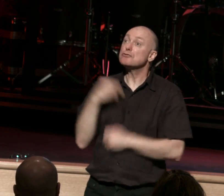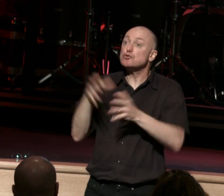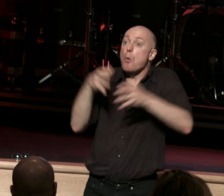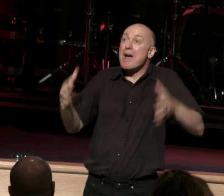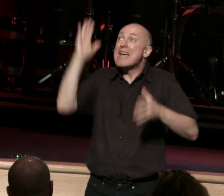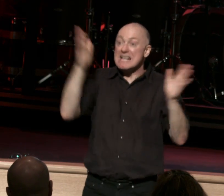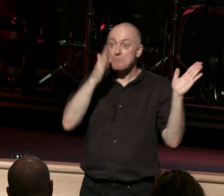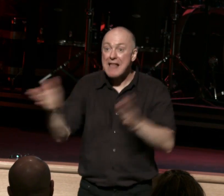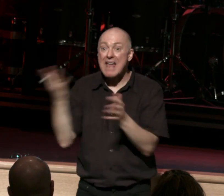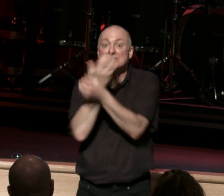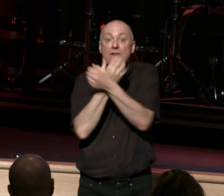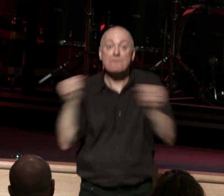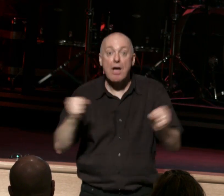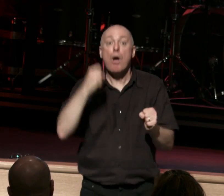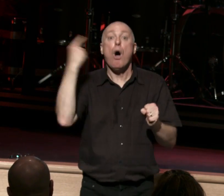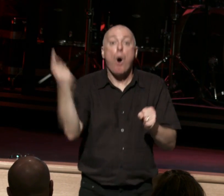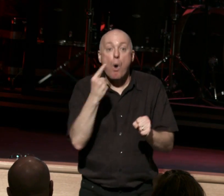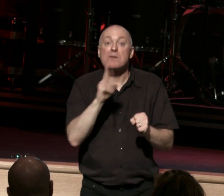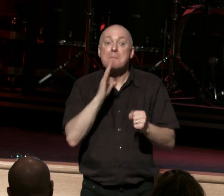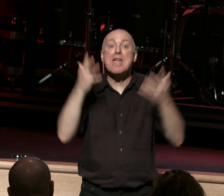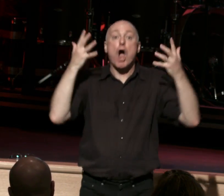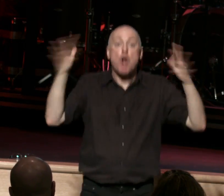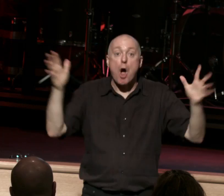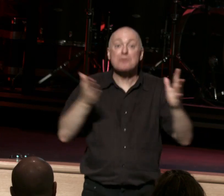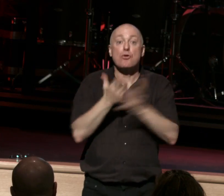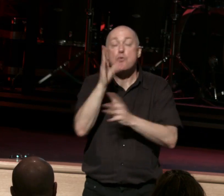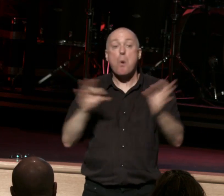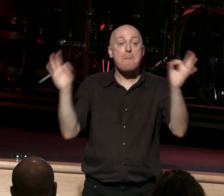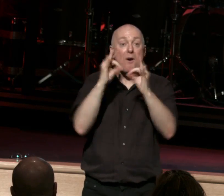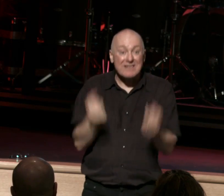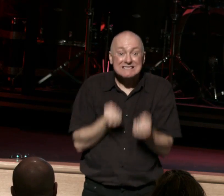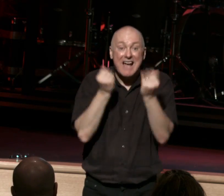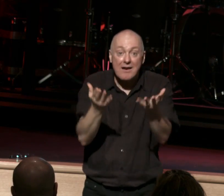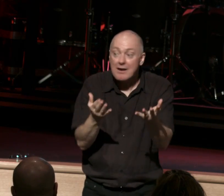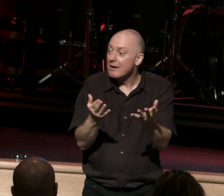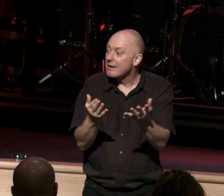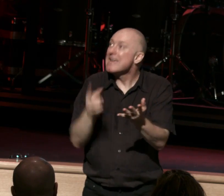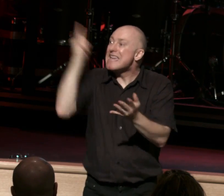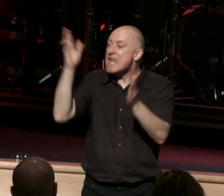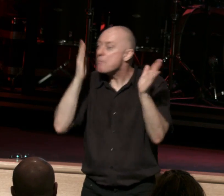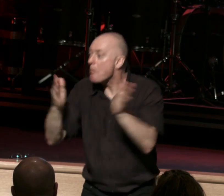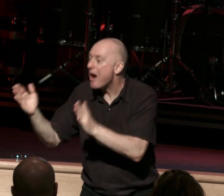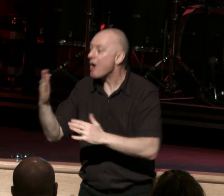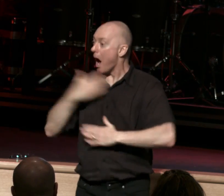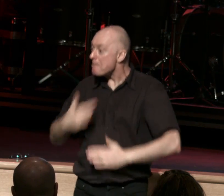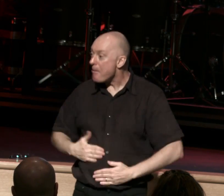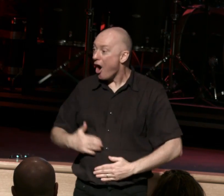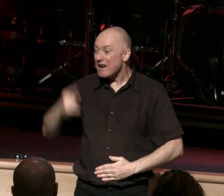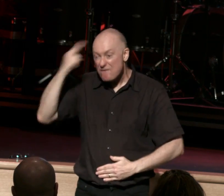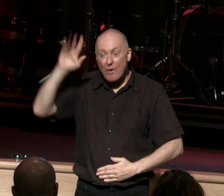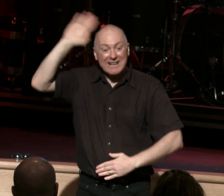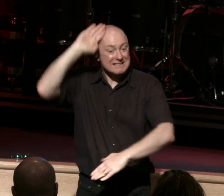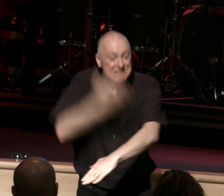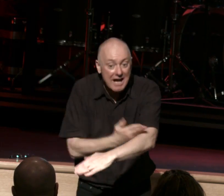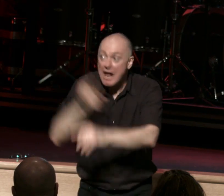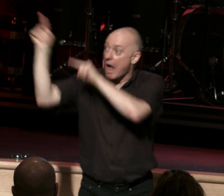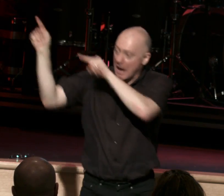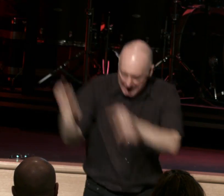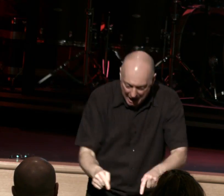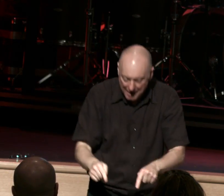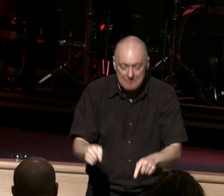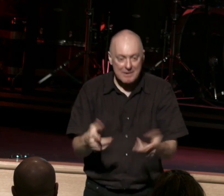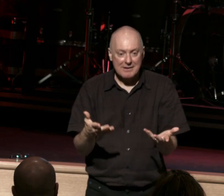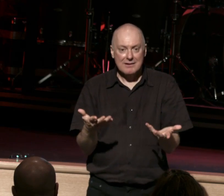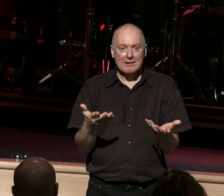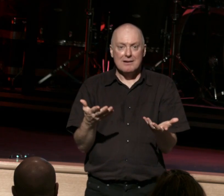much, because his plan of salvation could only be accomplished through a perfect sacrifice, he prepared a body for his Son that